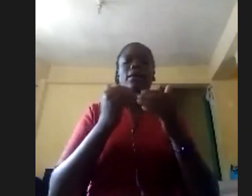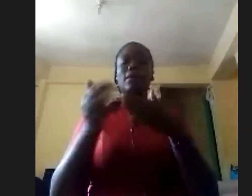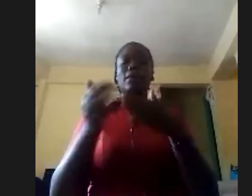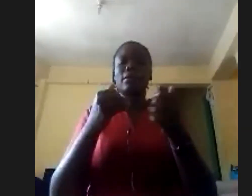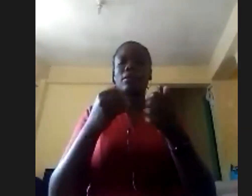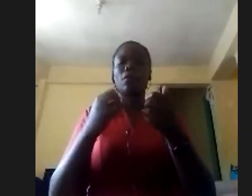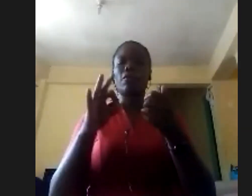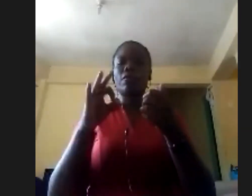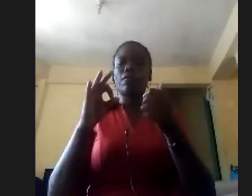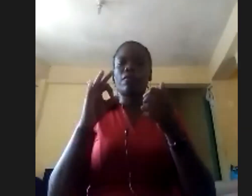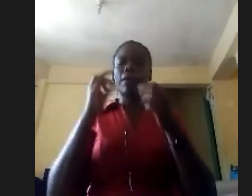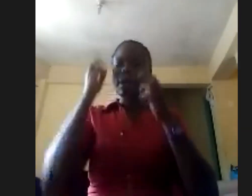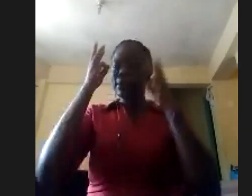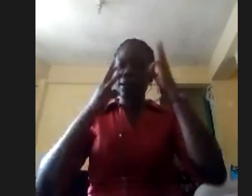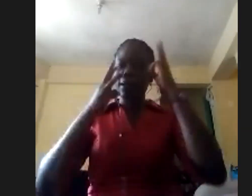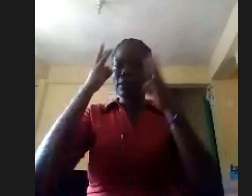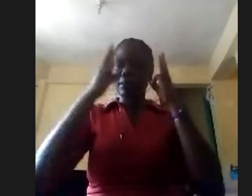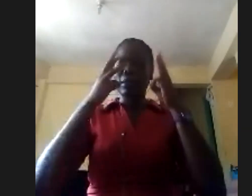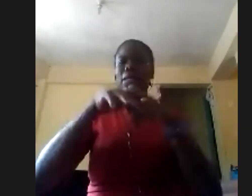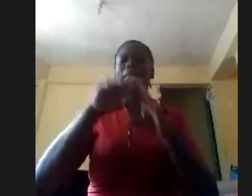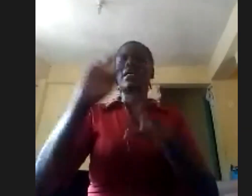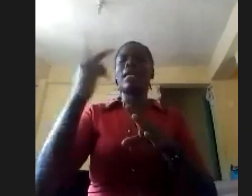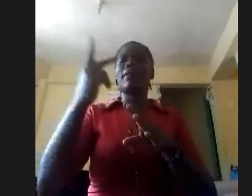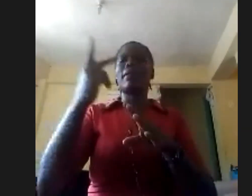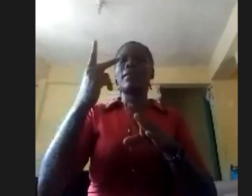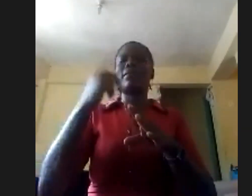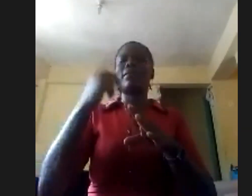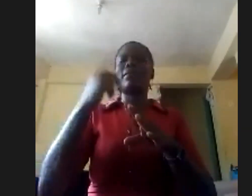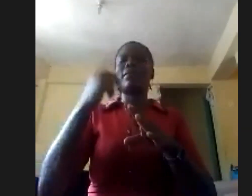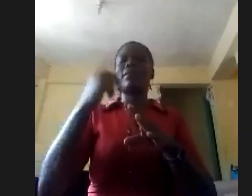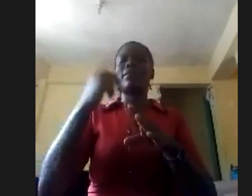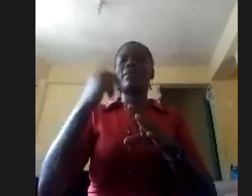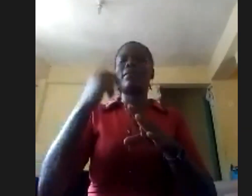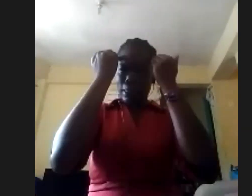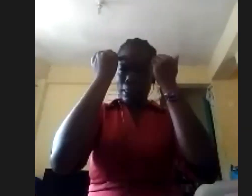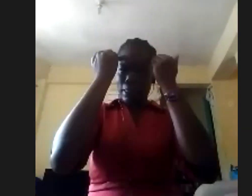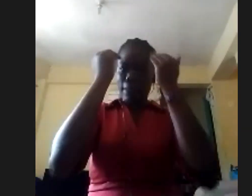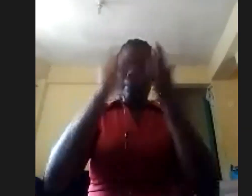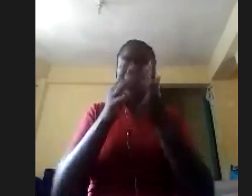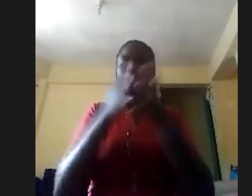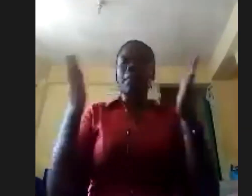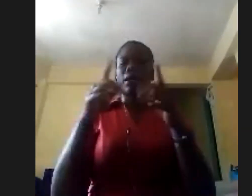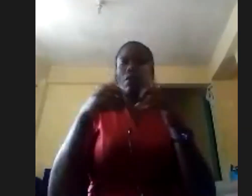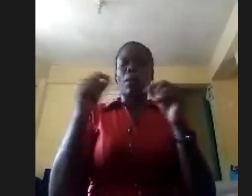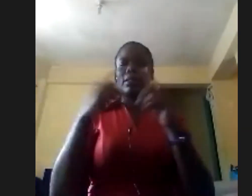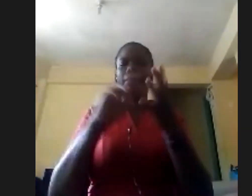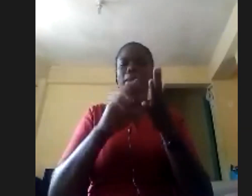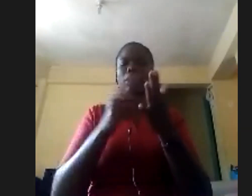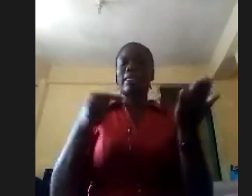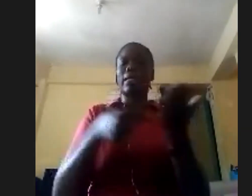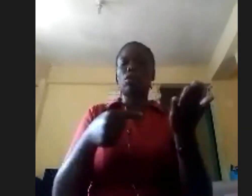Kenya, it's just known as stress. It's a big word, stress. And nowadays in our generation with the technology